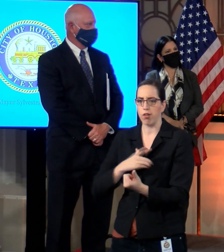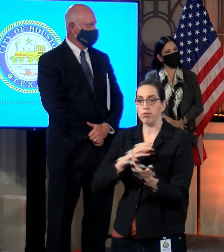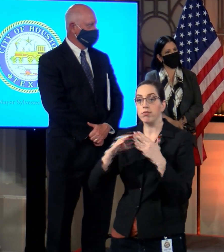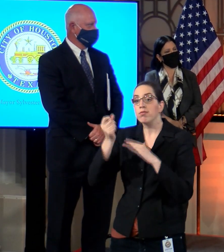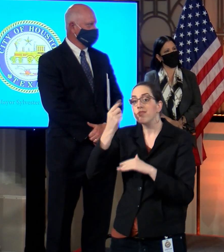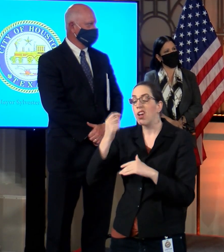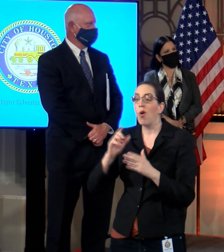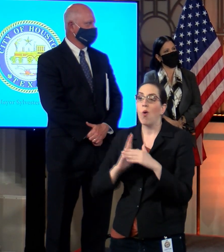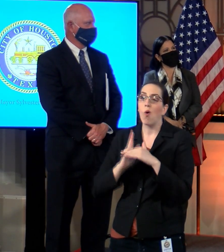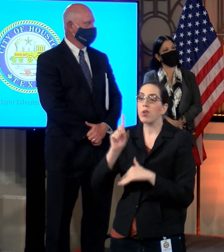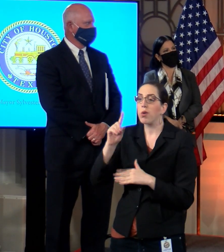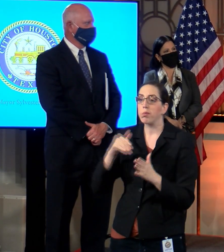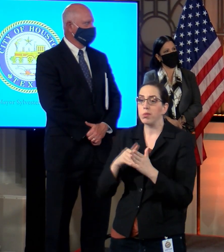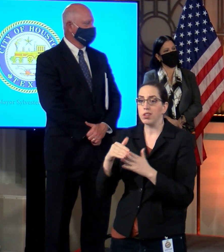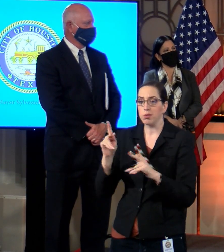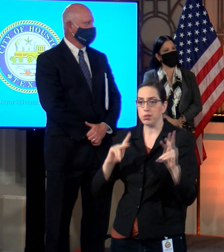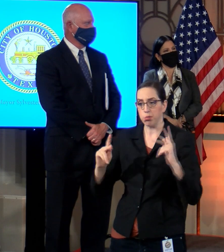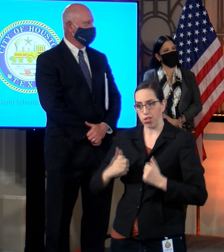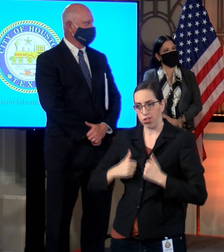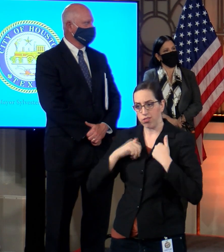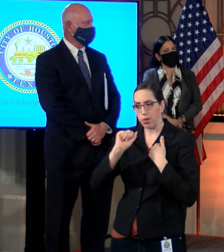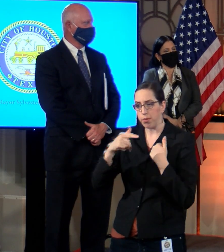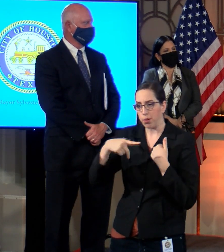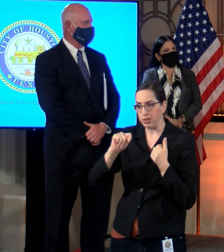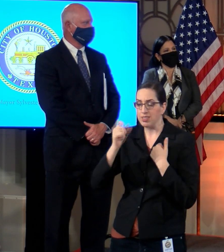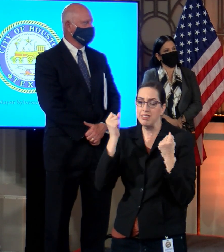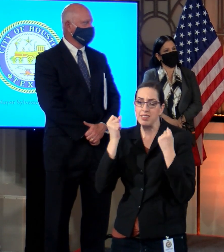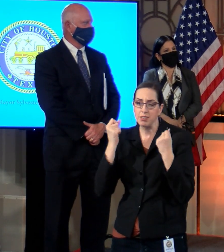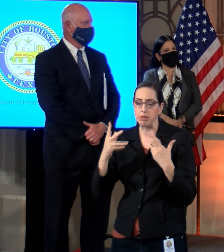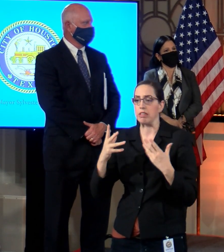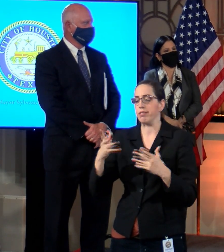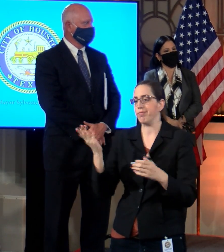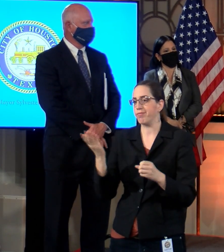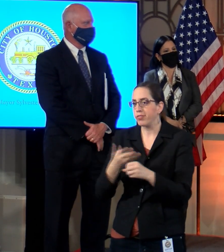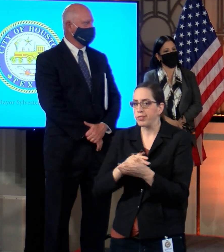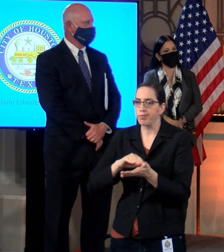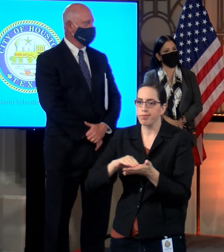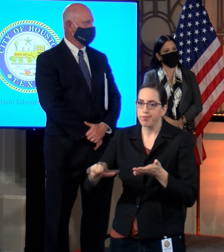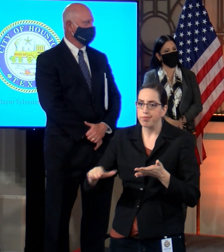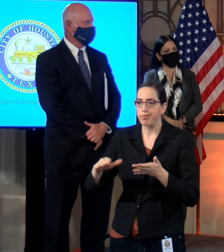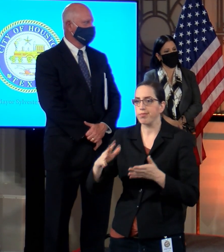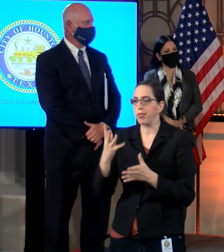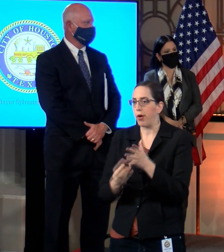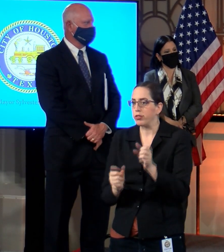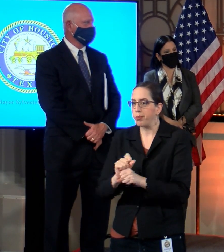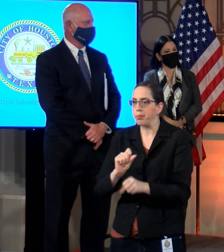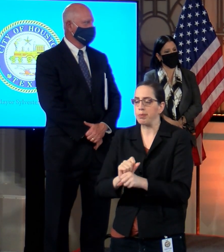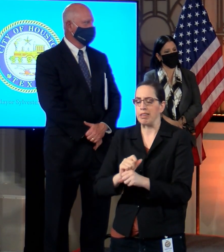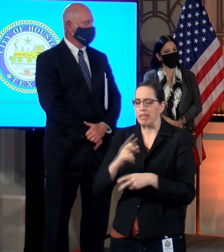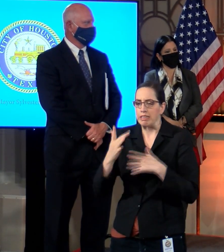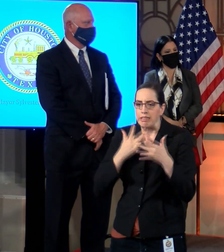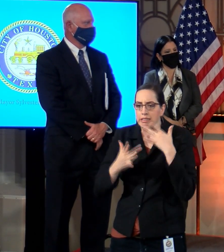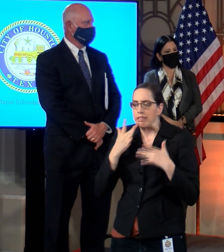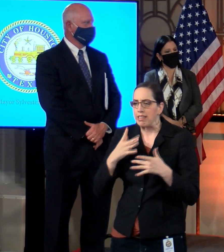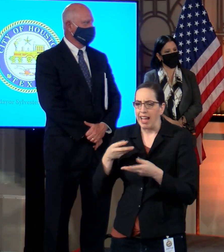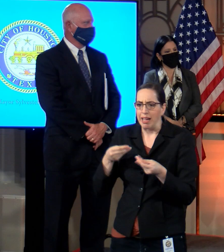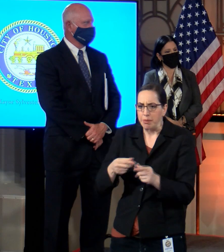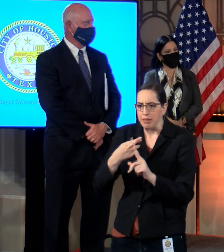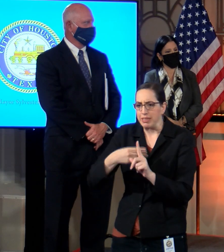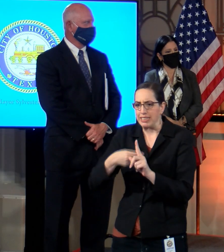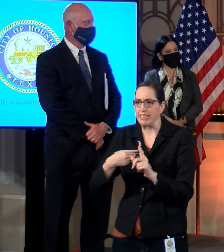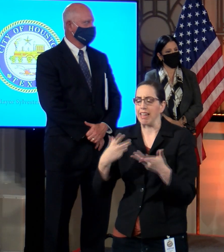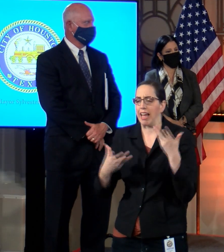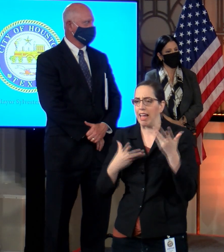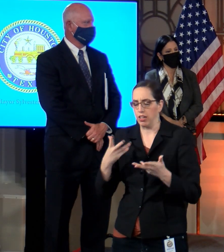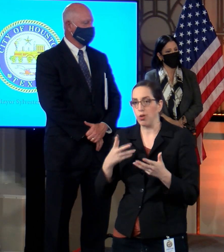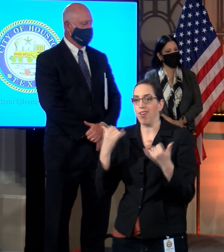million people living in apartments in our city, many who've lost their jobs and had a hard time paying rent. So this program will go so far to help